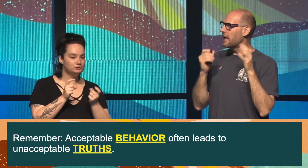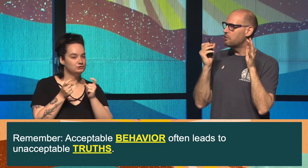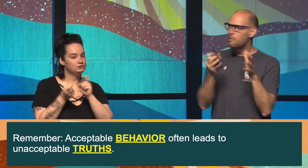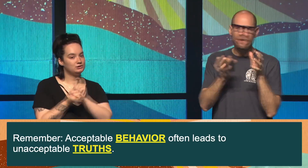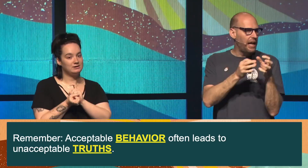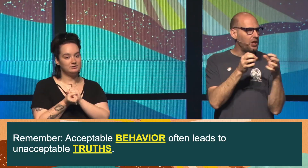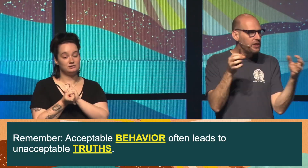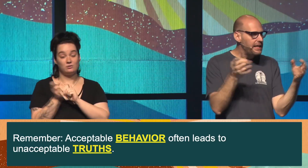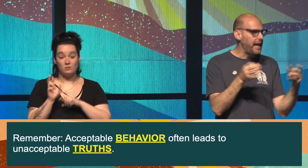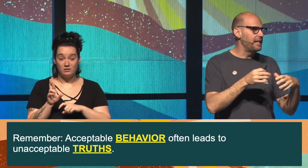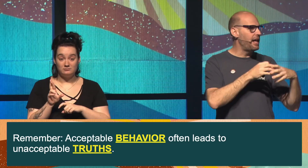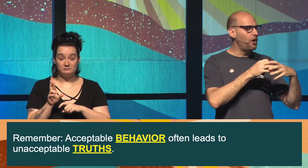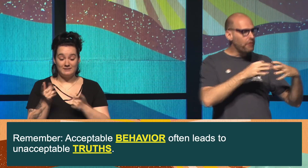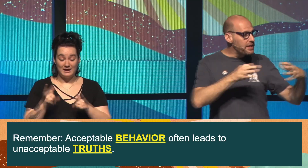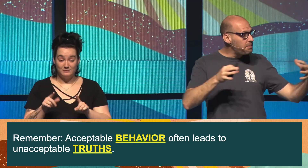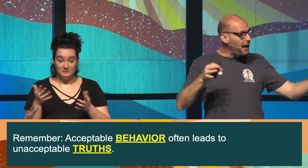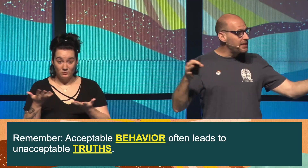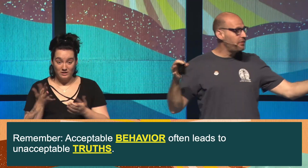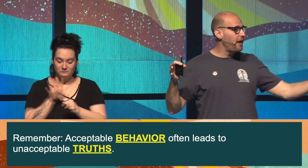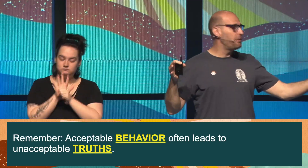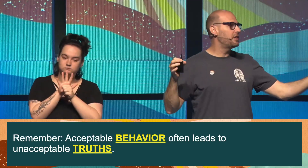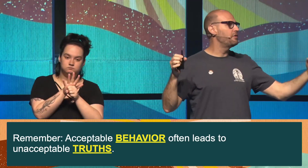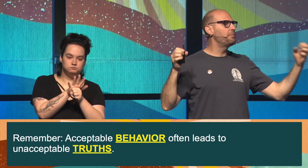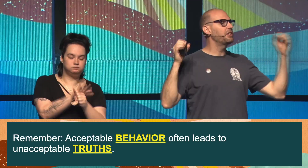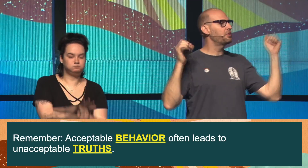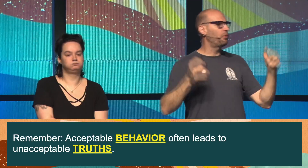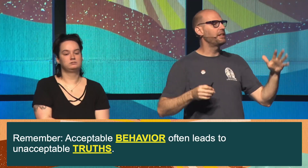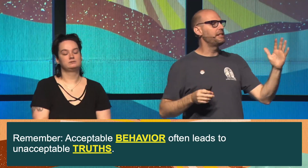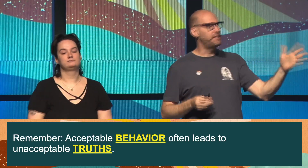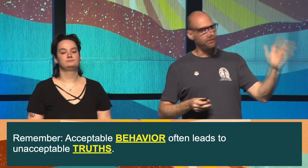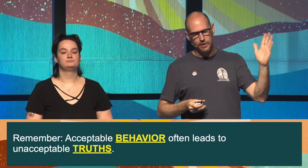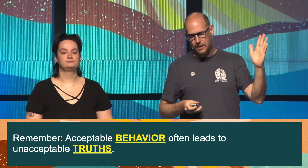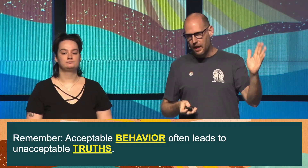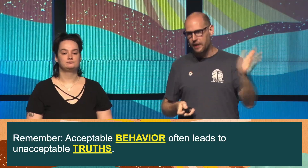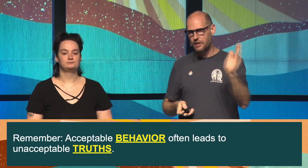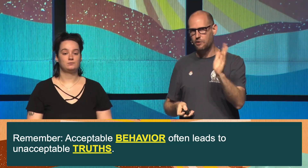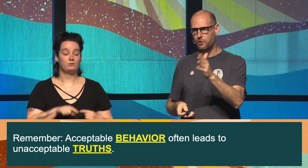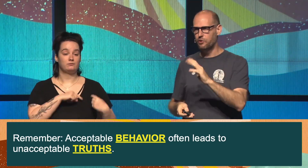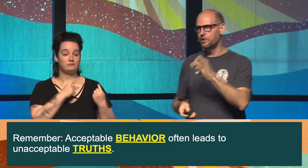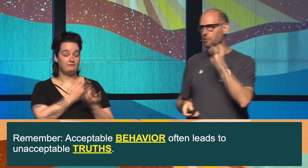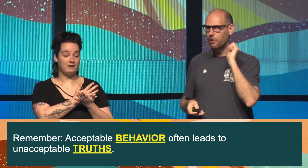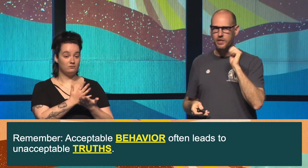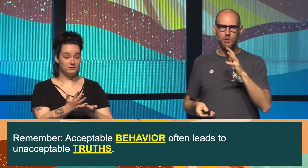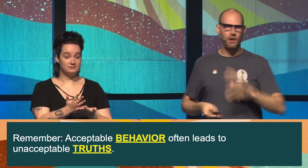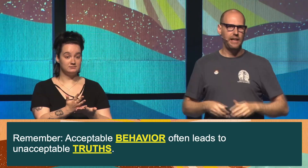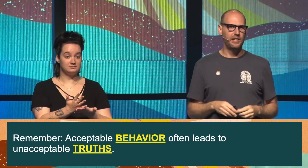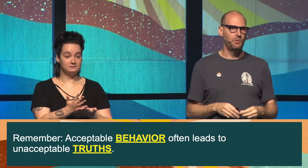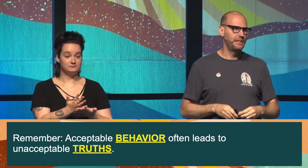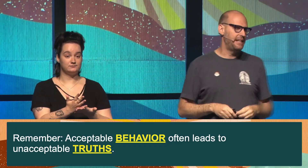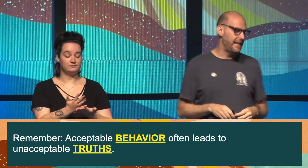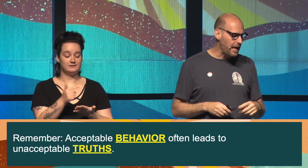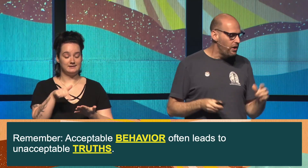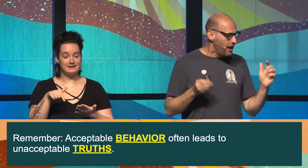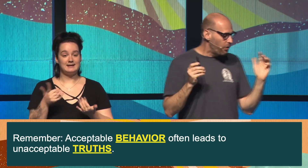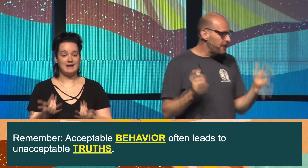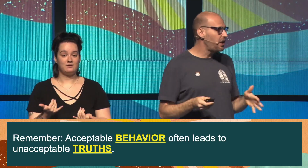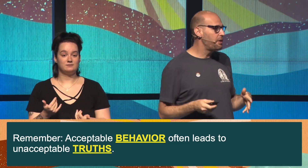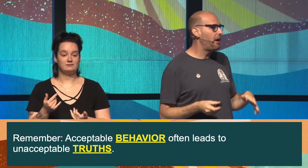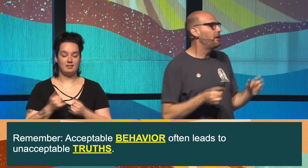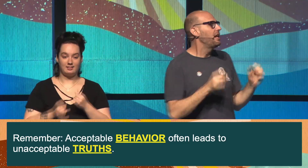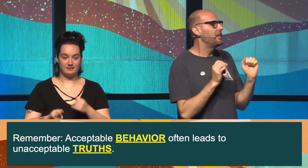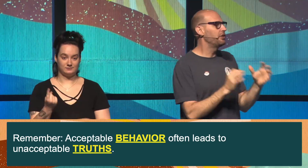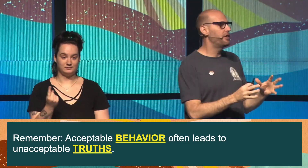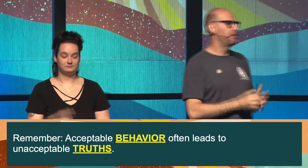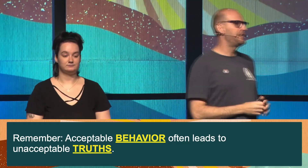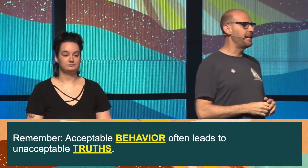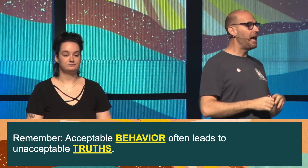so that's what we've been kind of looking at. And over this past 5 weeks, we've been exploring these different unacceptable truths, and we're into our last one today. Now, we're going to talk